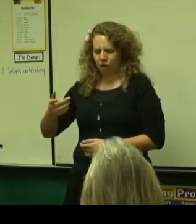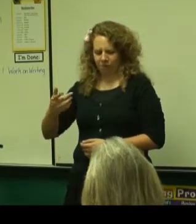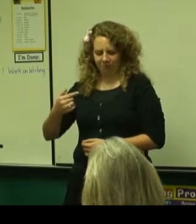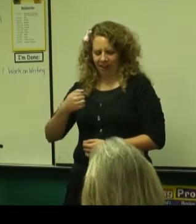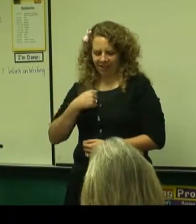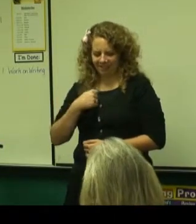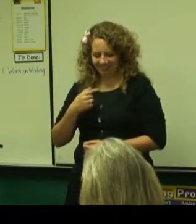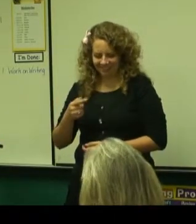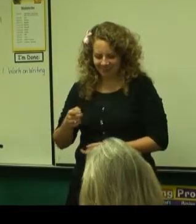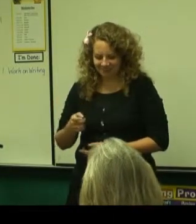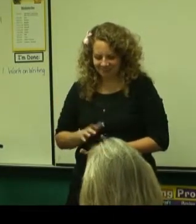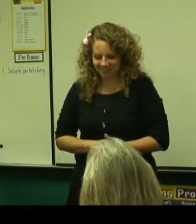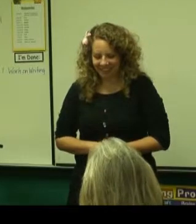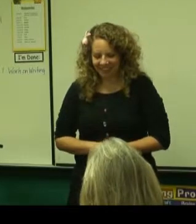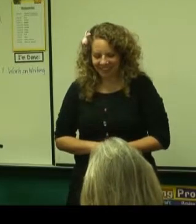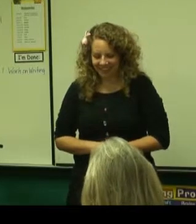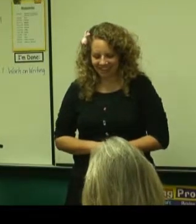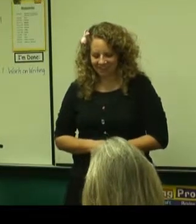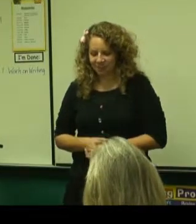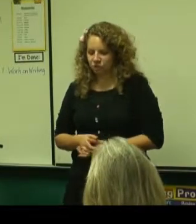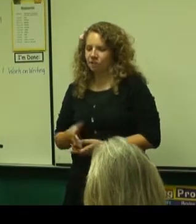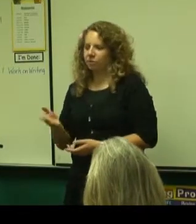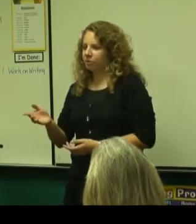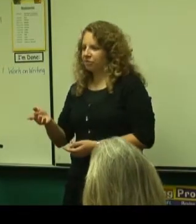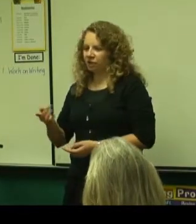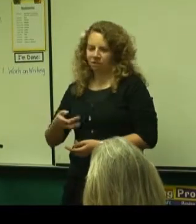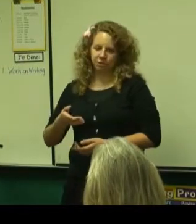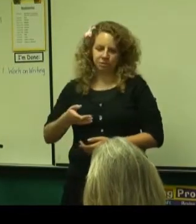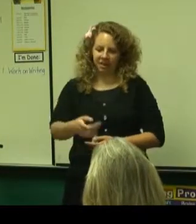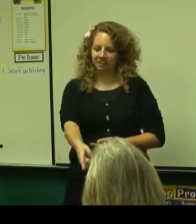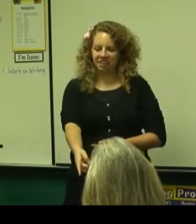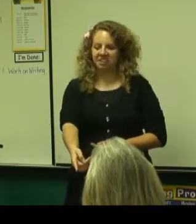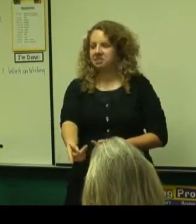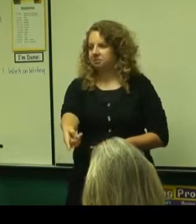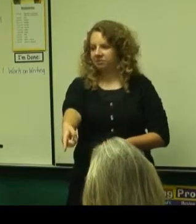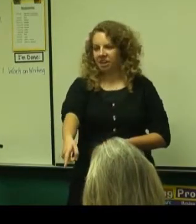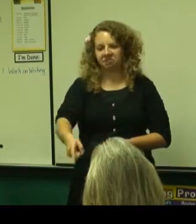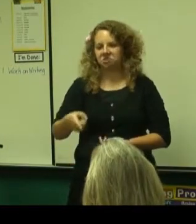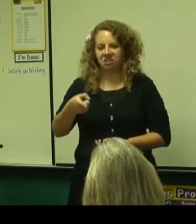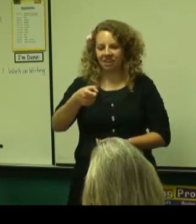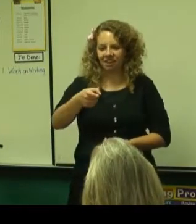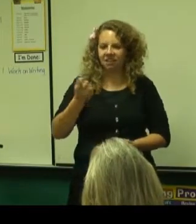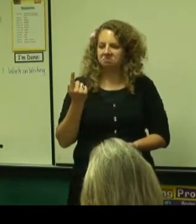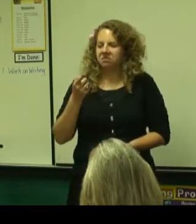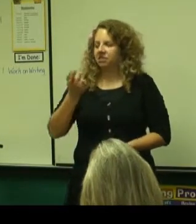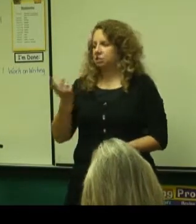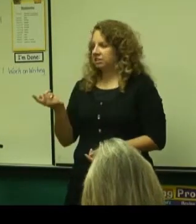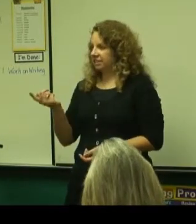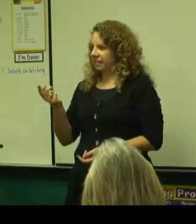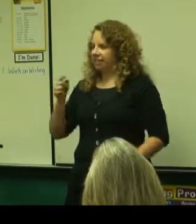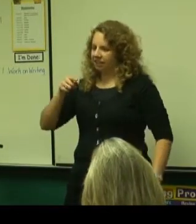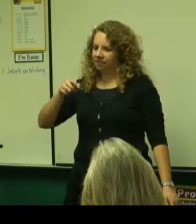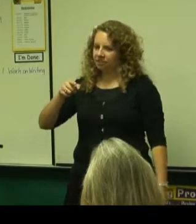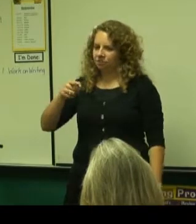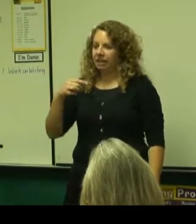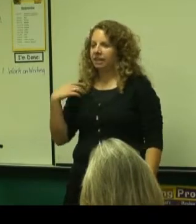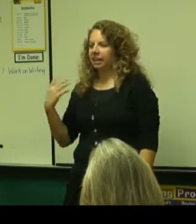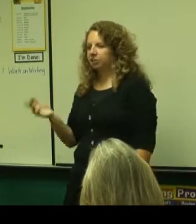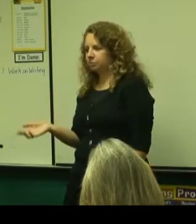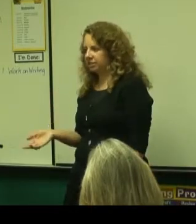no, it. So if we're referring to like this, okay, just like, you can say like, in English we'd